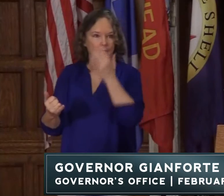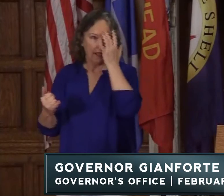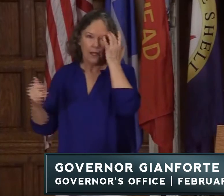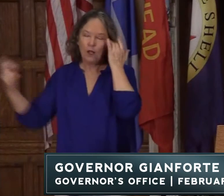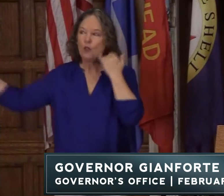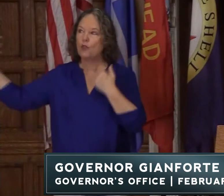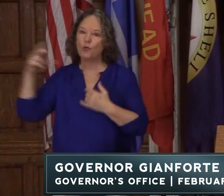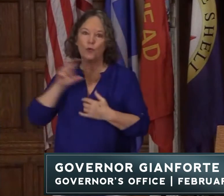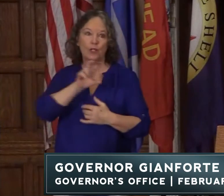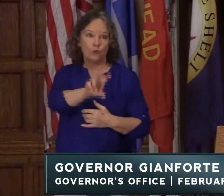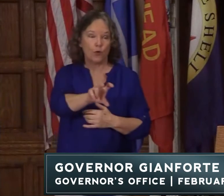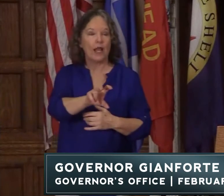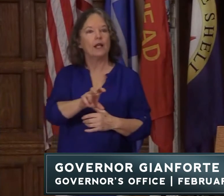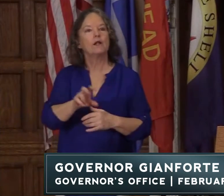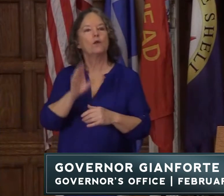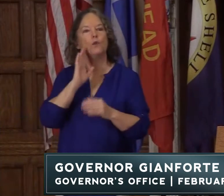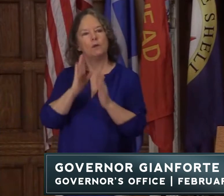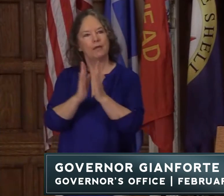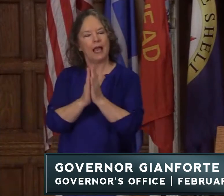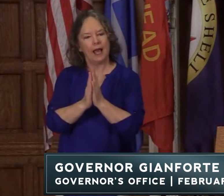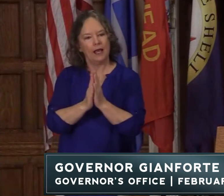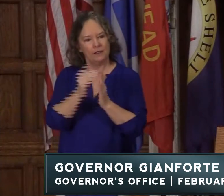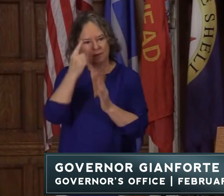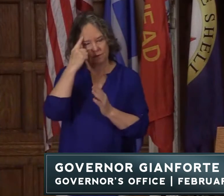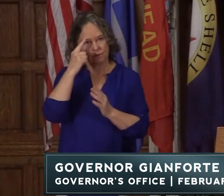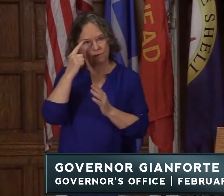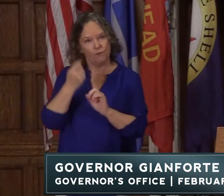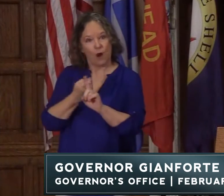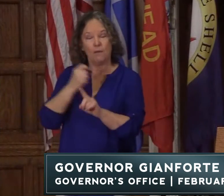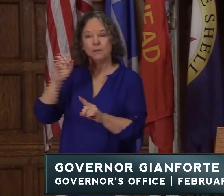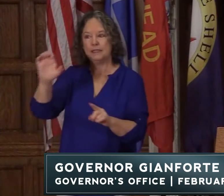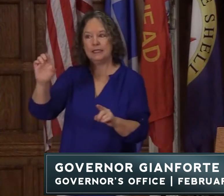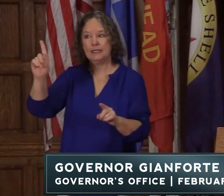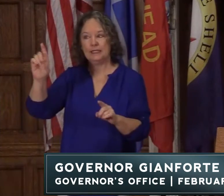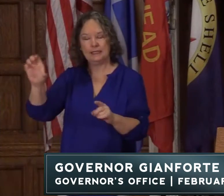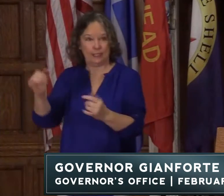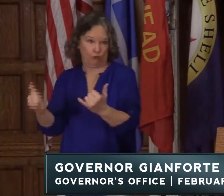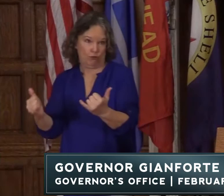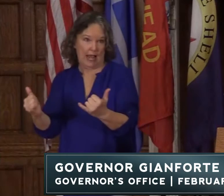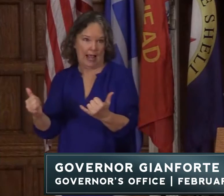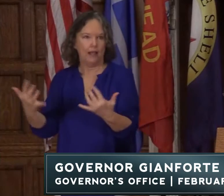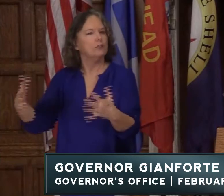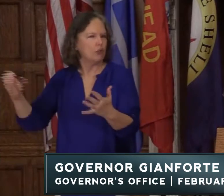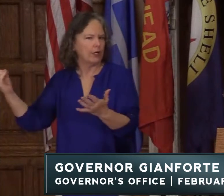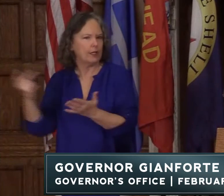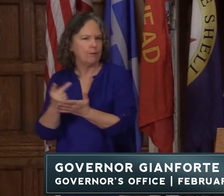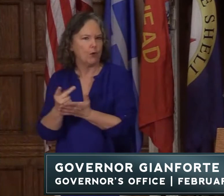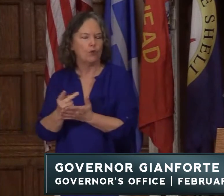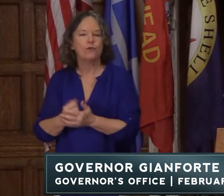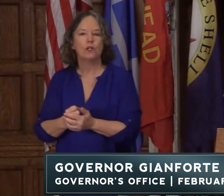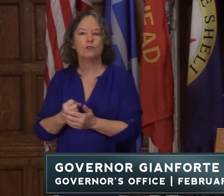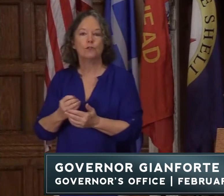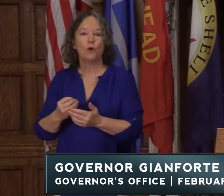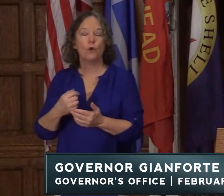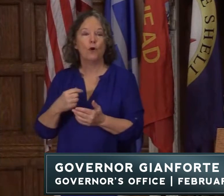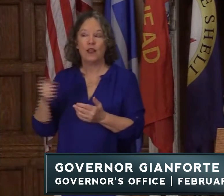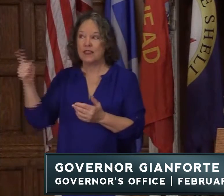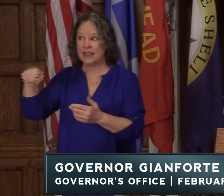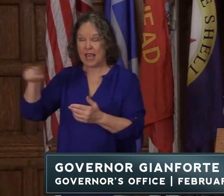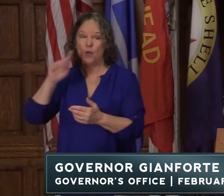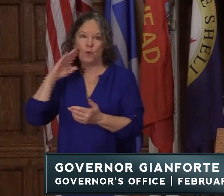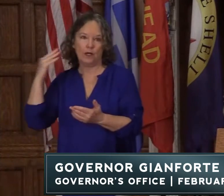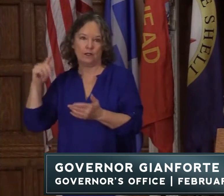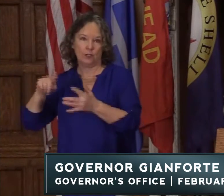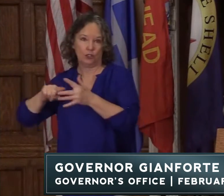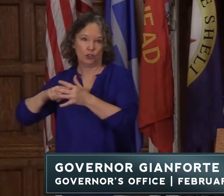redirect will be requested of CDC today. It's already been approved. We just got to put in the numbers. Those will start arriving